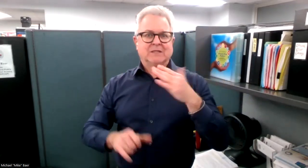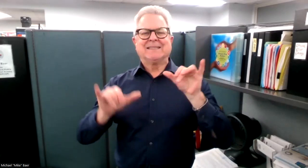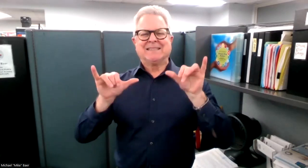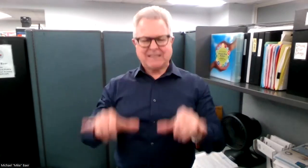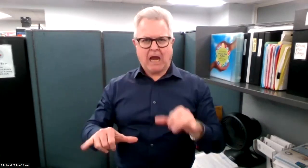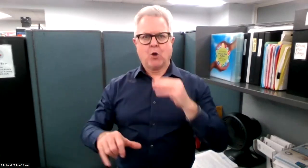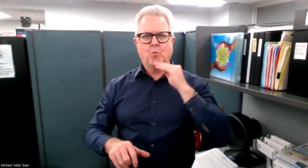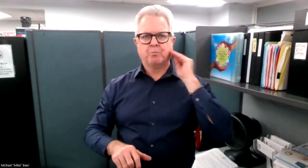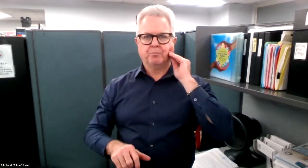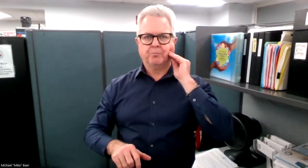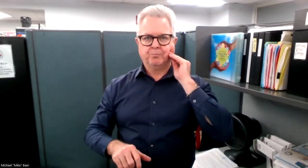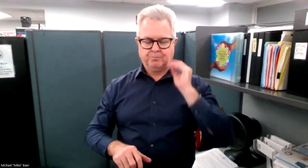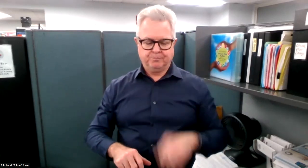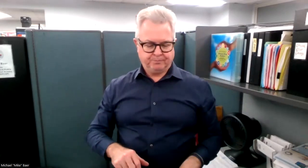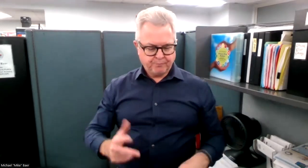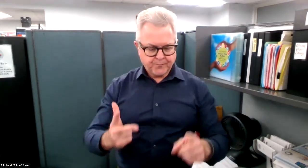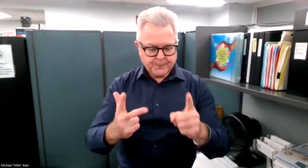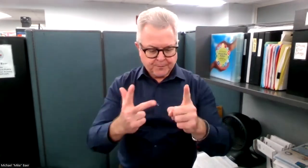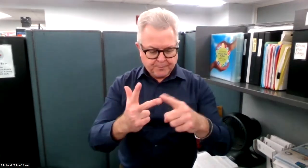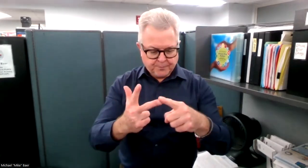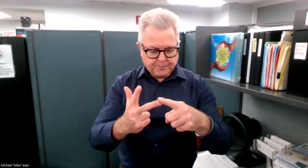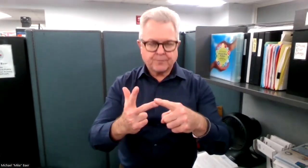bad combination. So if you're feeling sick and not feeling well, stay home.